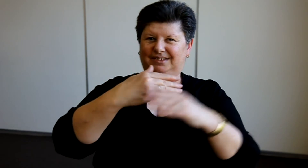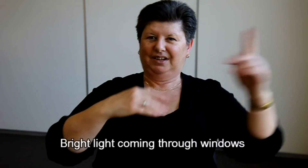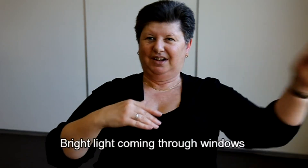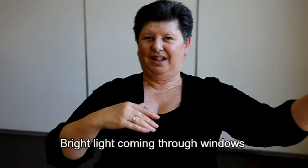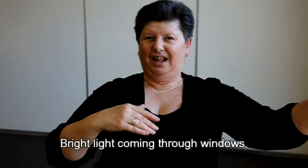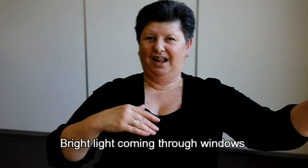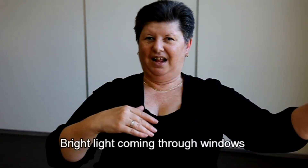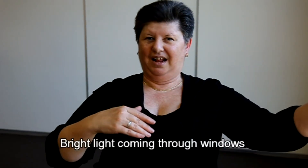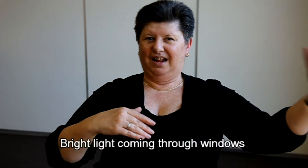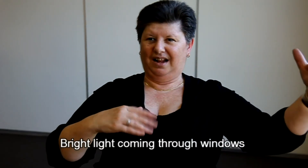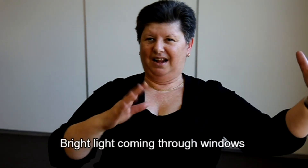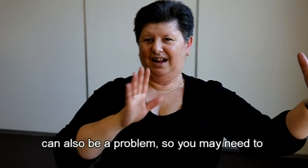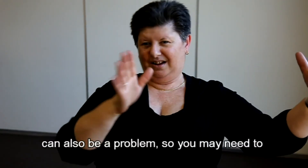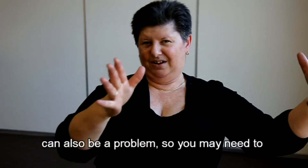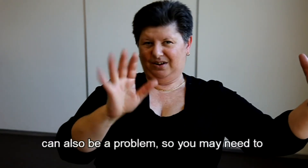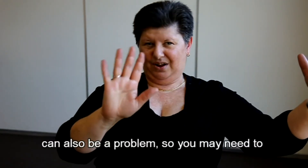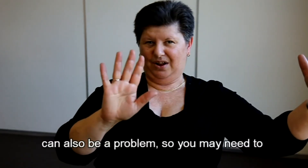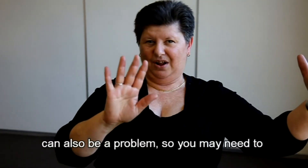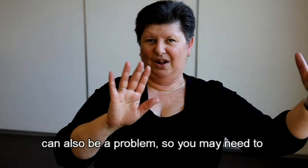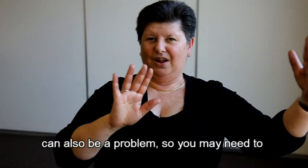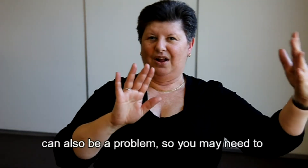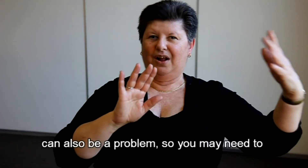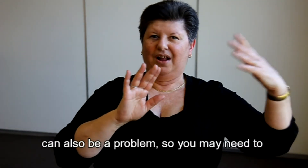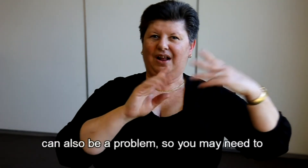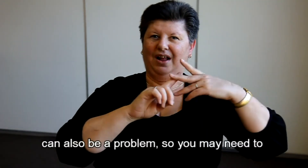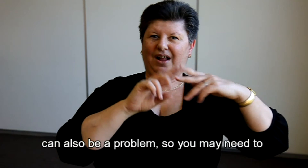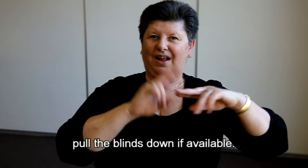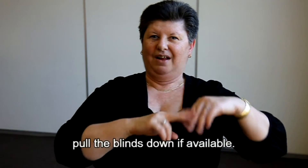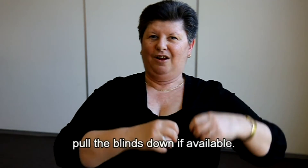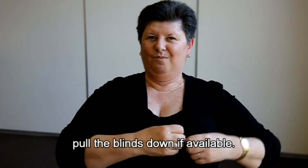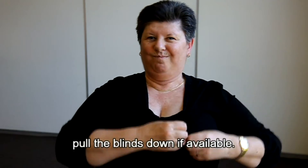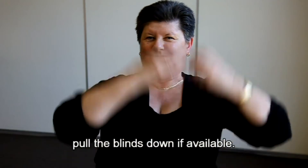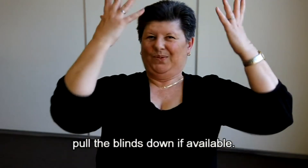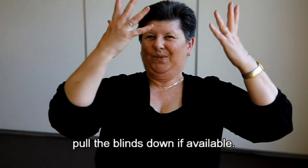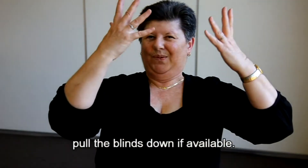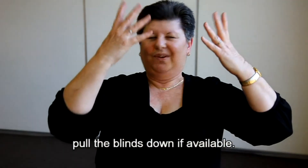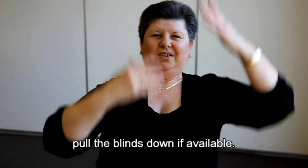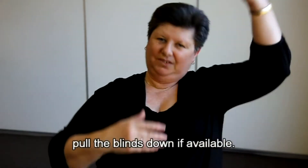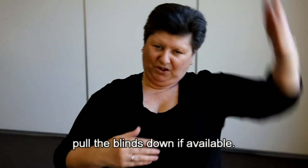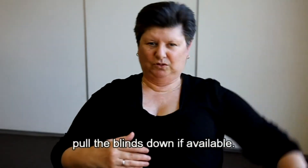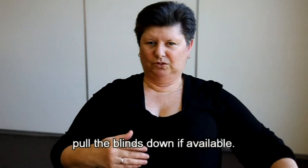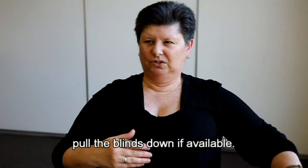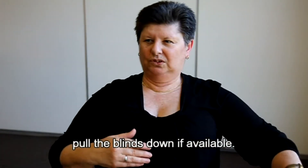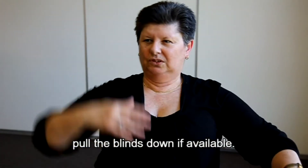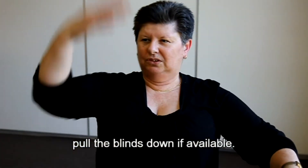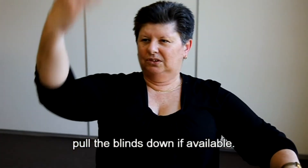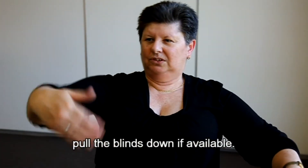Bright light coming through windows can also be a problem, so you may need to pull the blinds down if available.